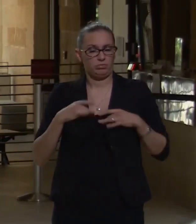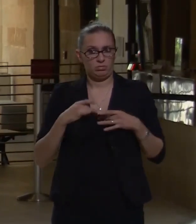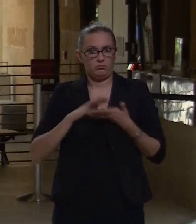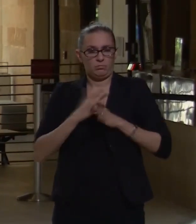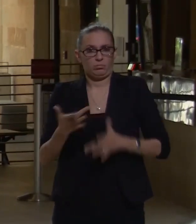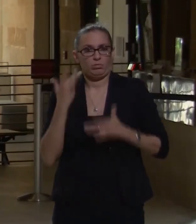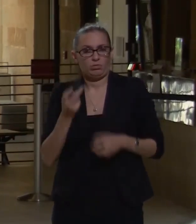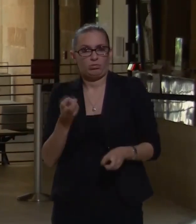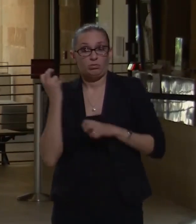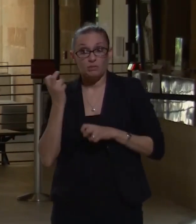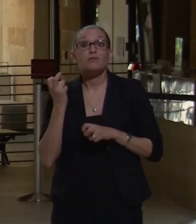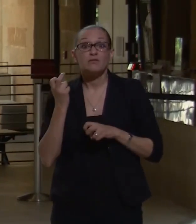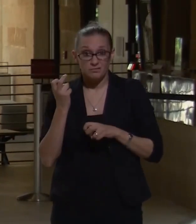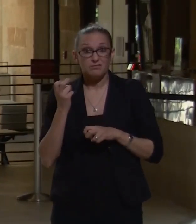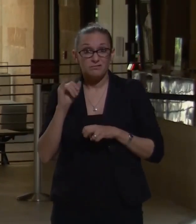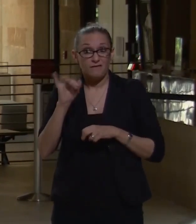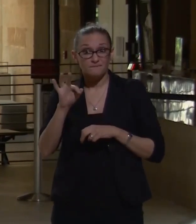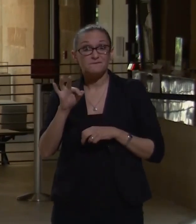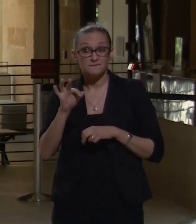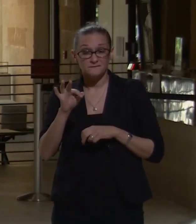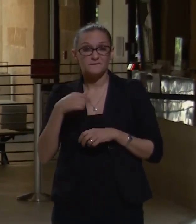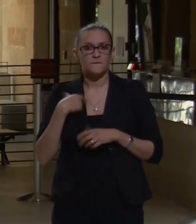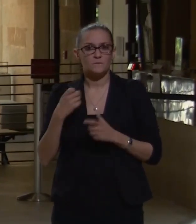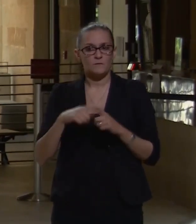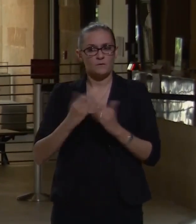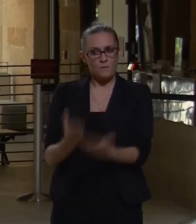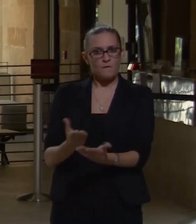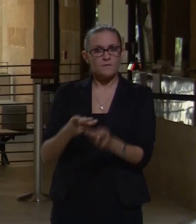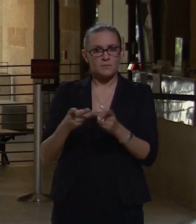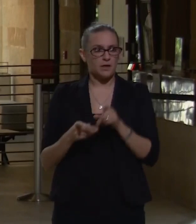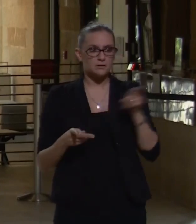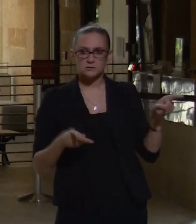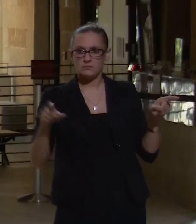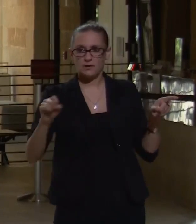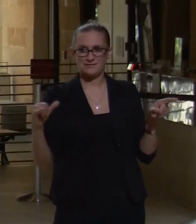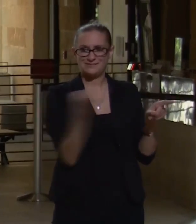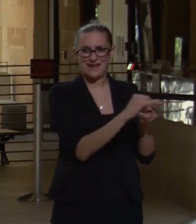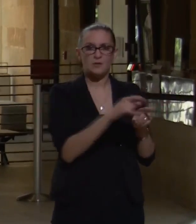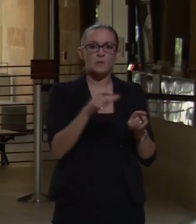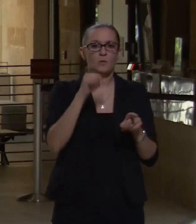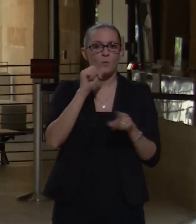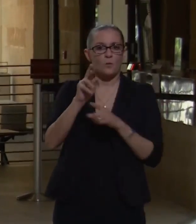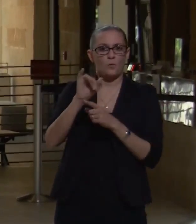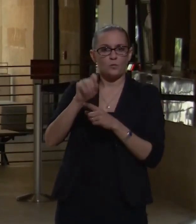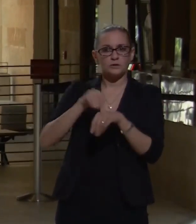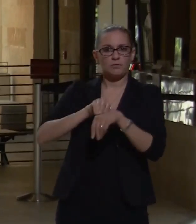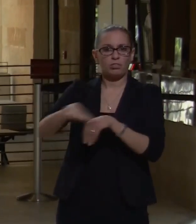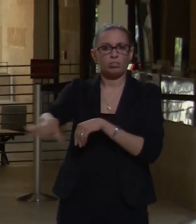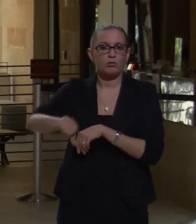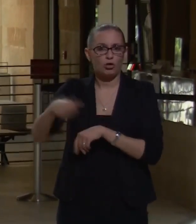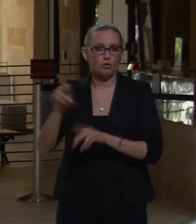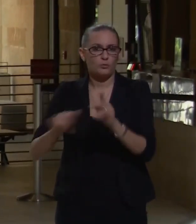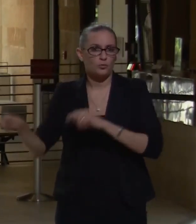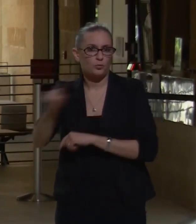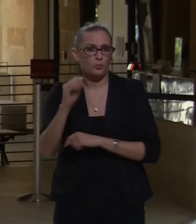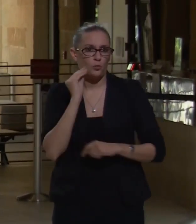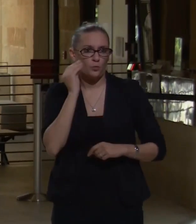case, we want to offer a place for those individuals to stay where they can not risk the individuals at home.